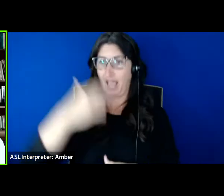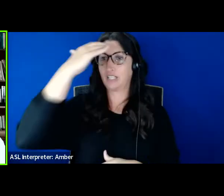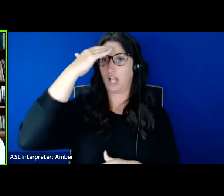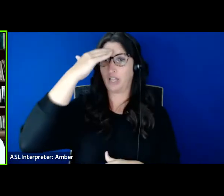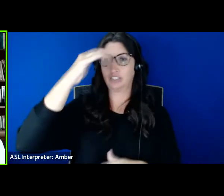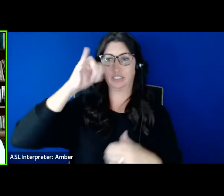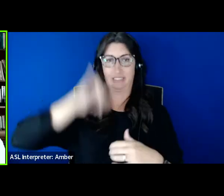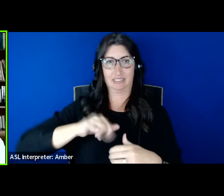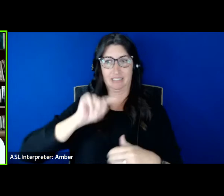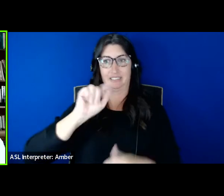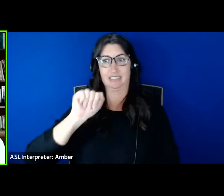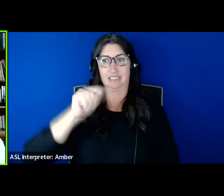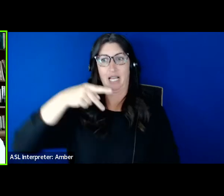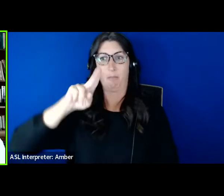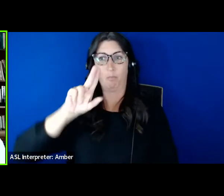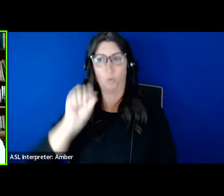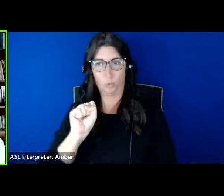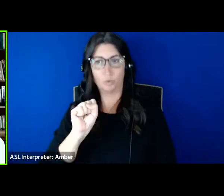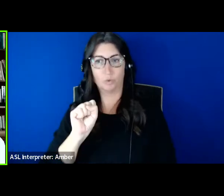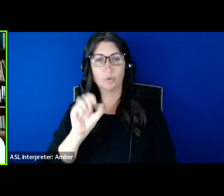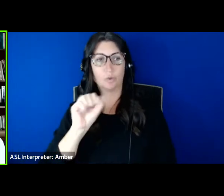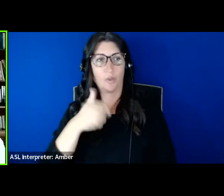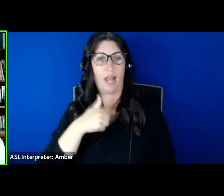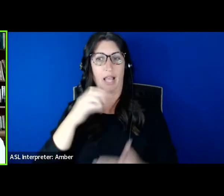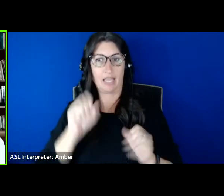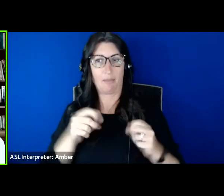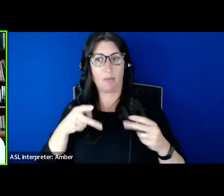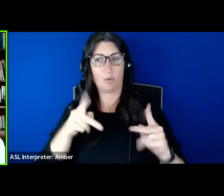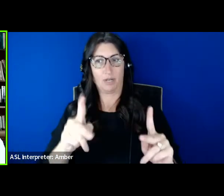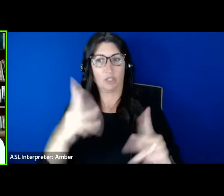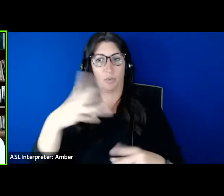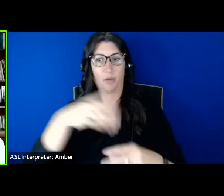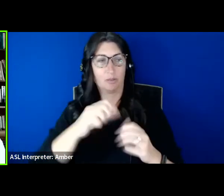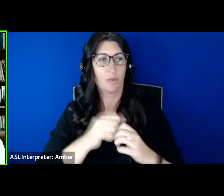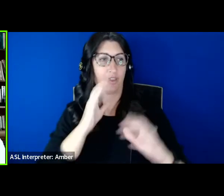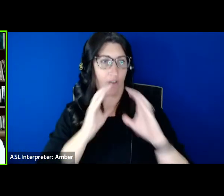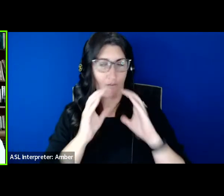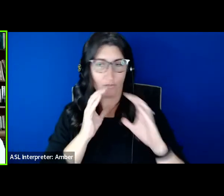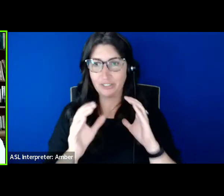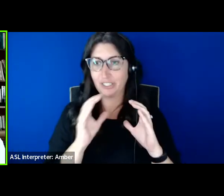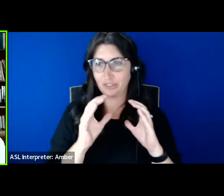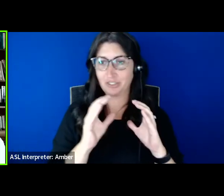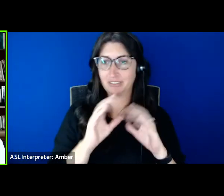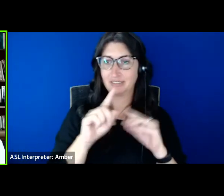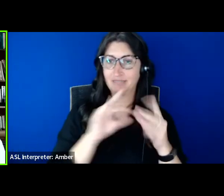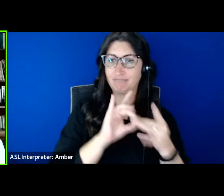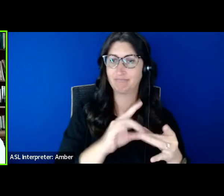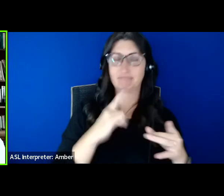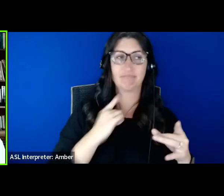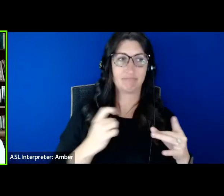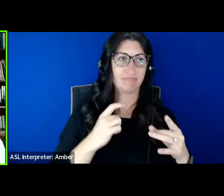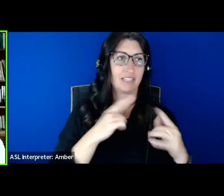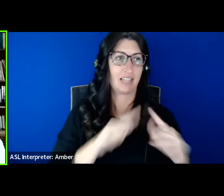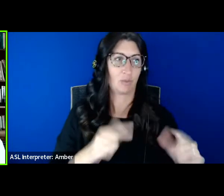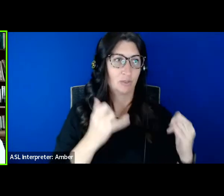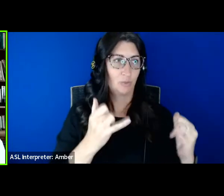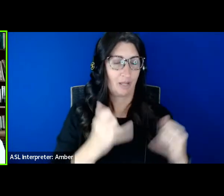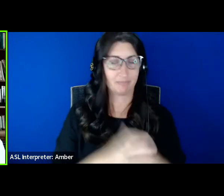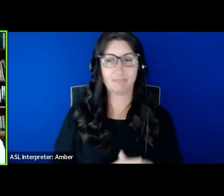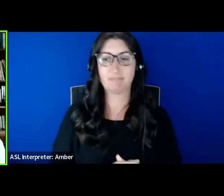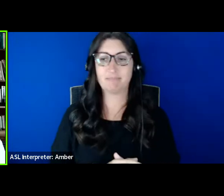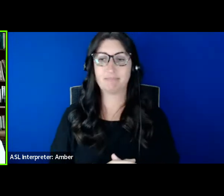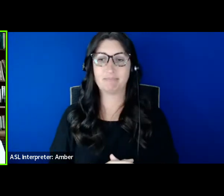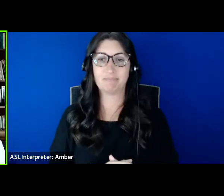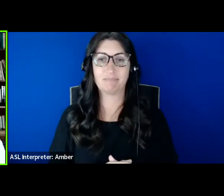to participate in the conversation today. And this is an important aspect of Tongan language, where you always begin